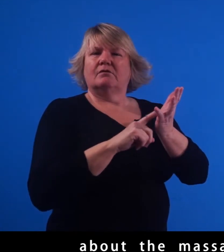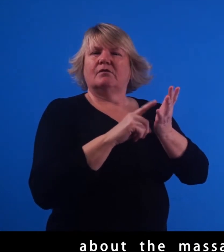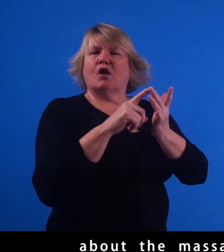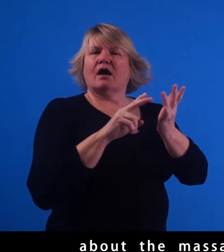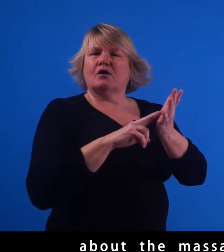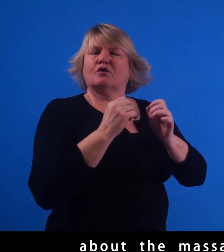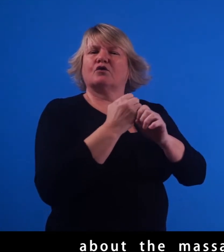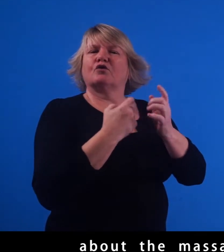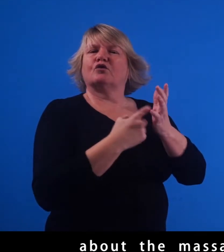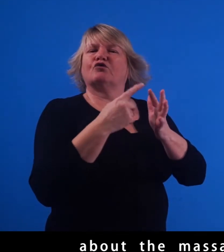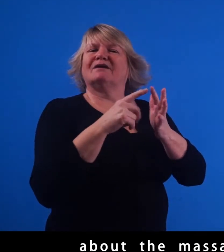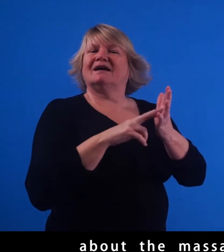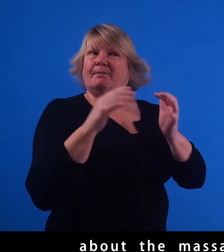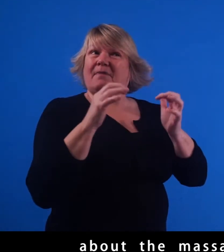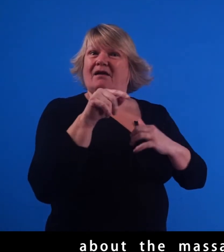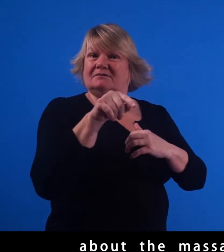Rullion Green.